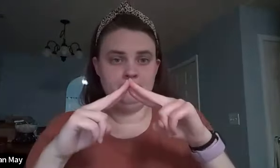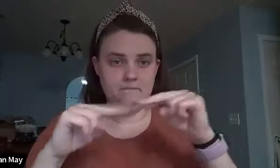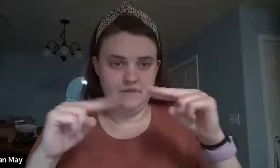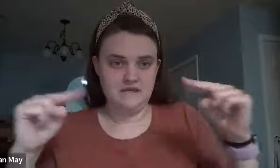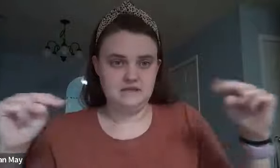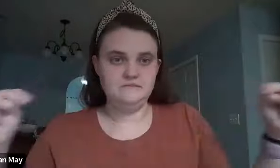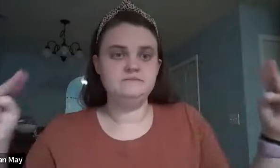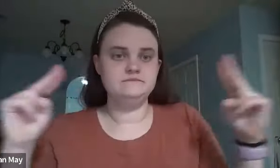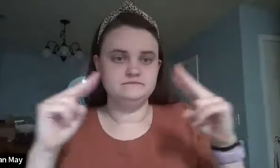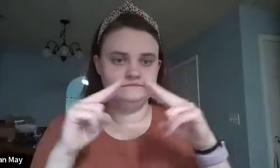Bacon.